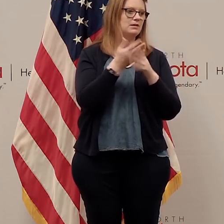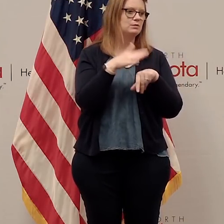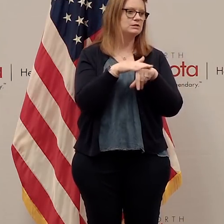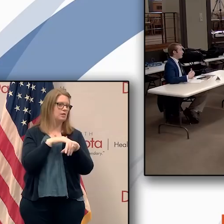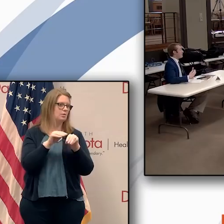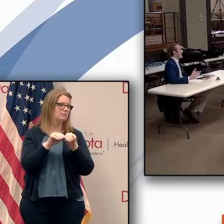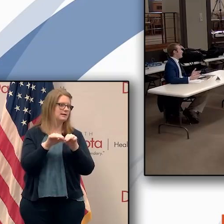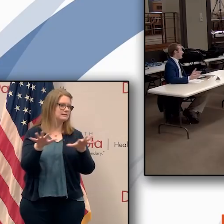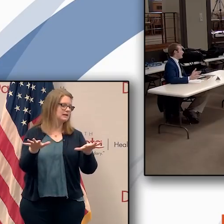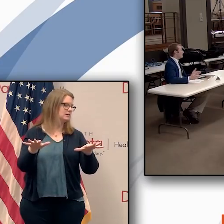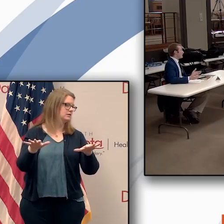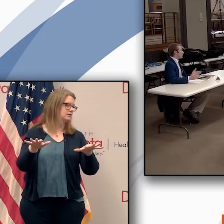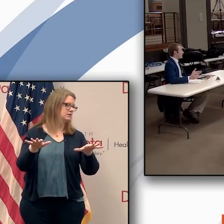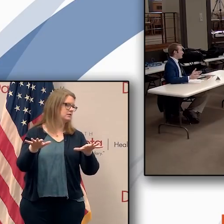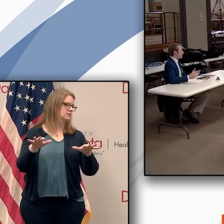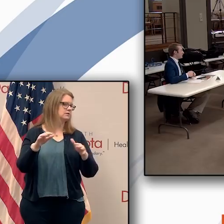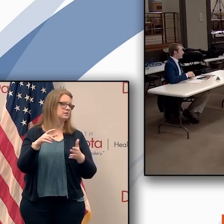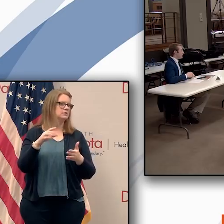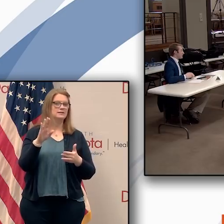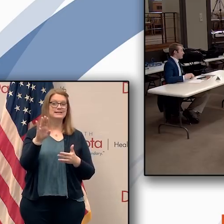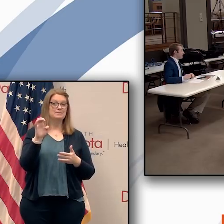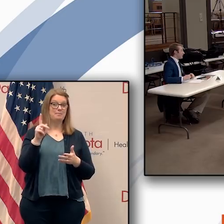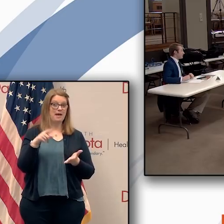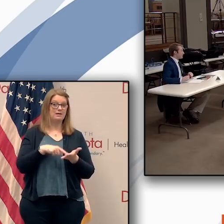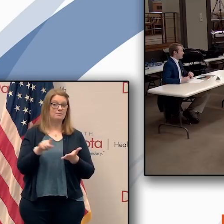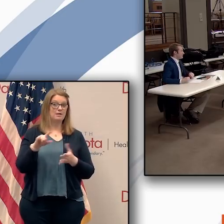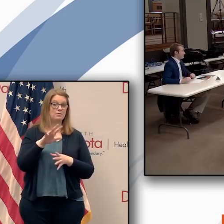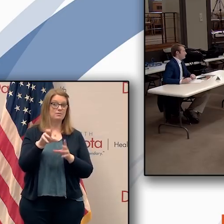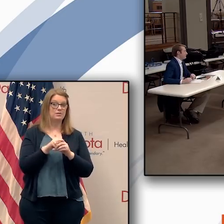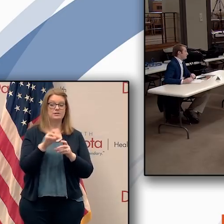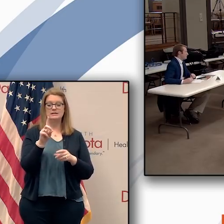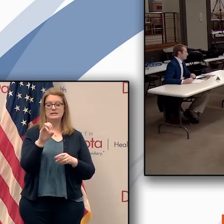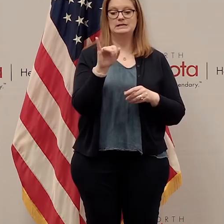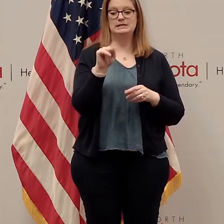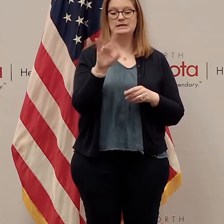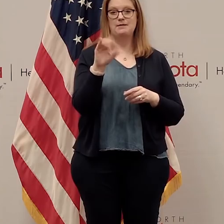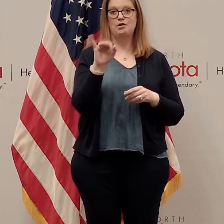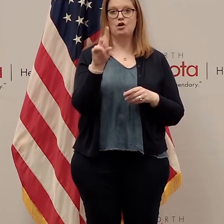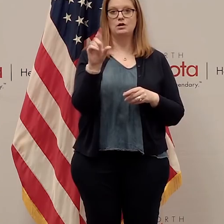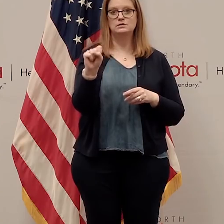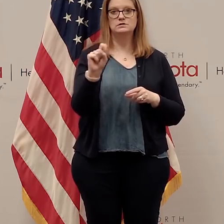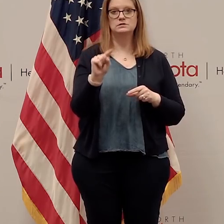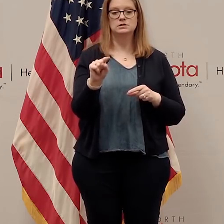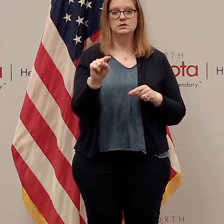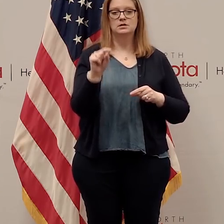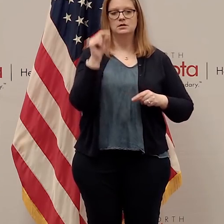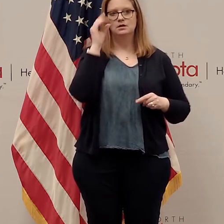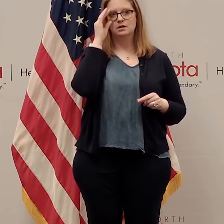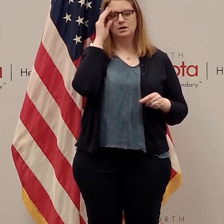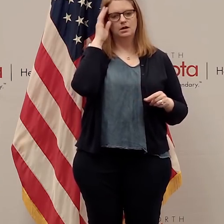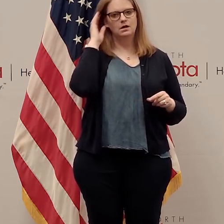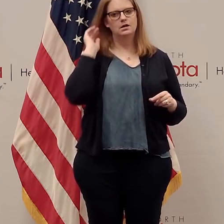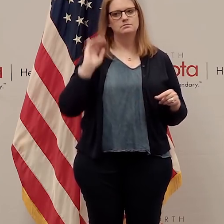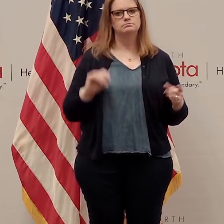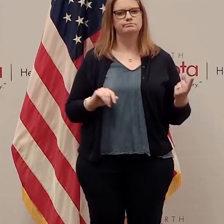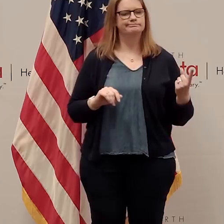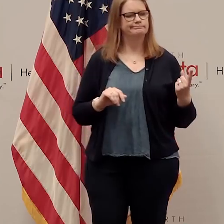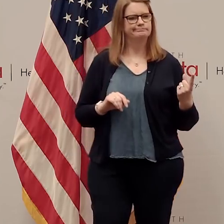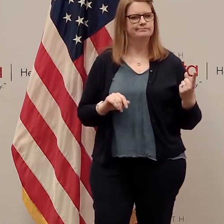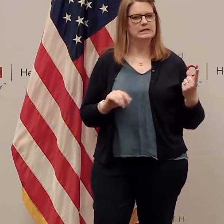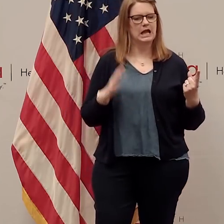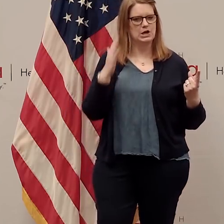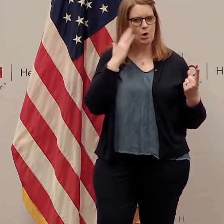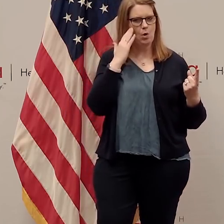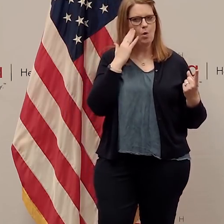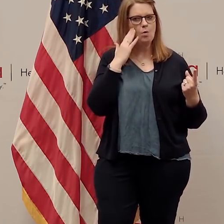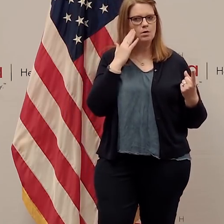if back pay is going to be included in those debit cards. Well, I would have to get the specifics, but I know that